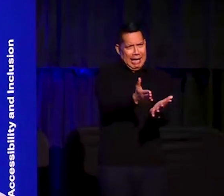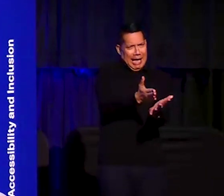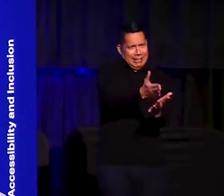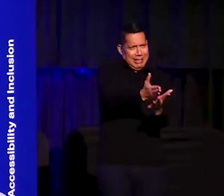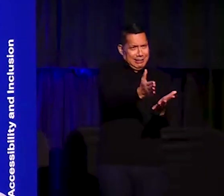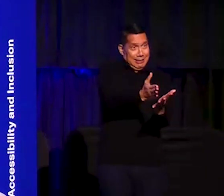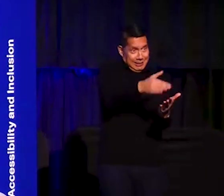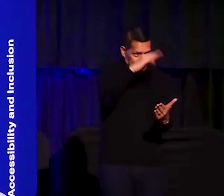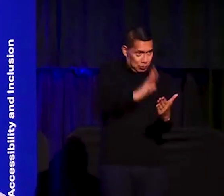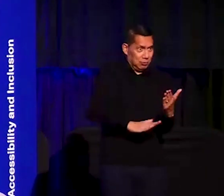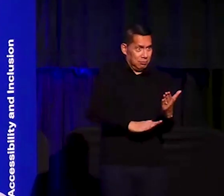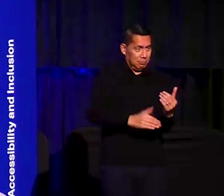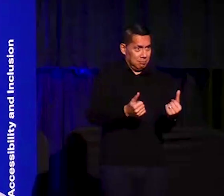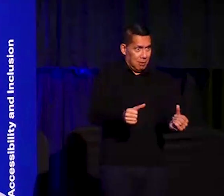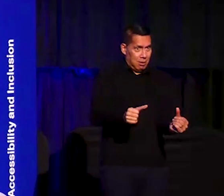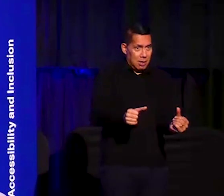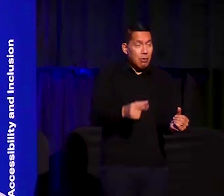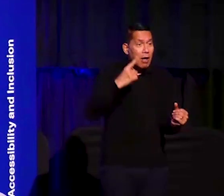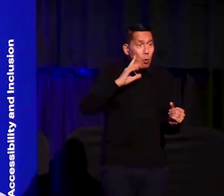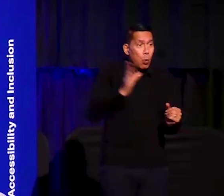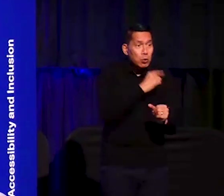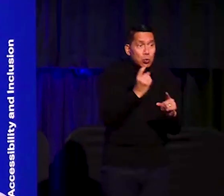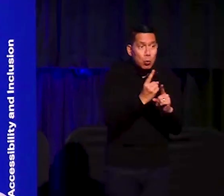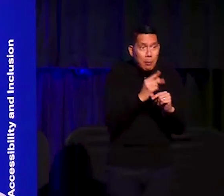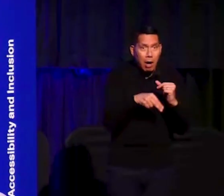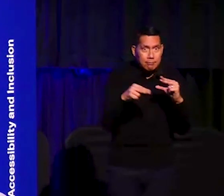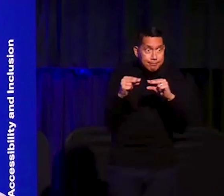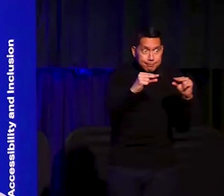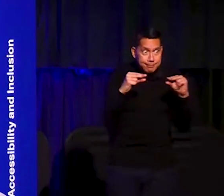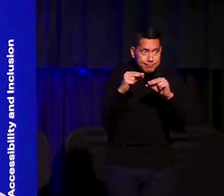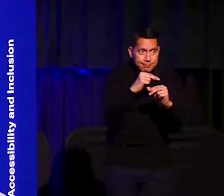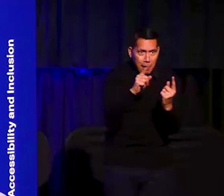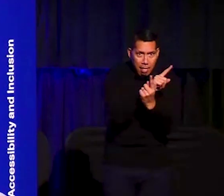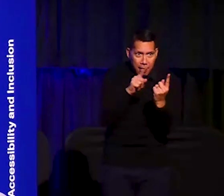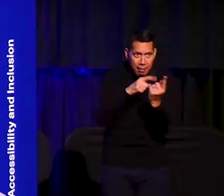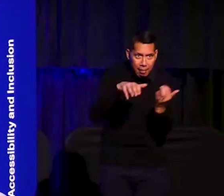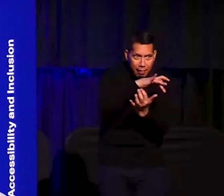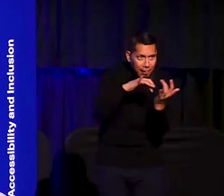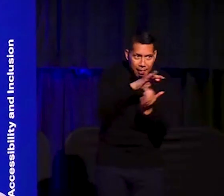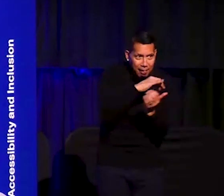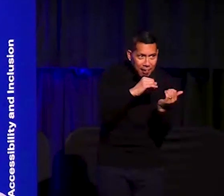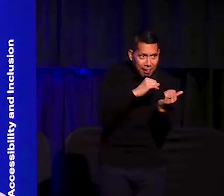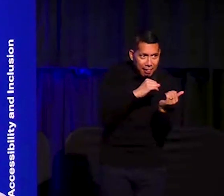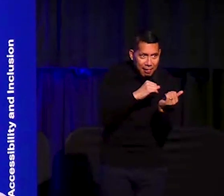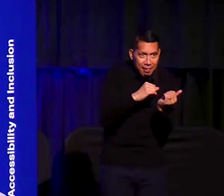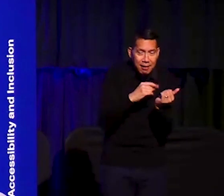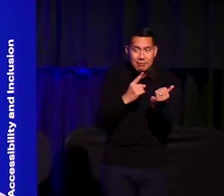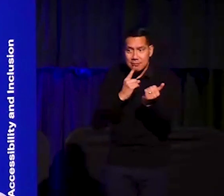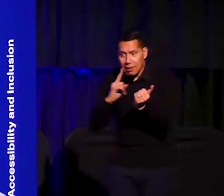I do actually think that this is something that you all should be talking about amongst yourselves and deciding, and then come and tell me, Miss Compliance